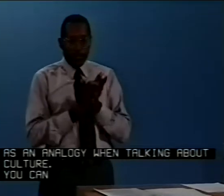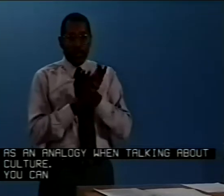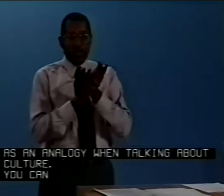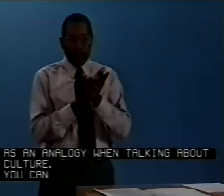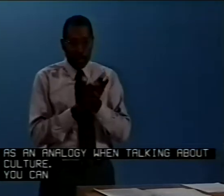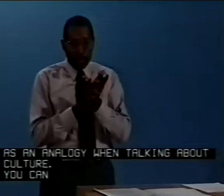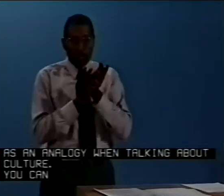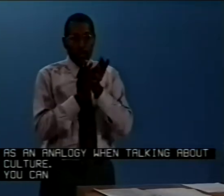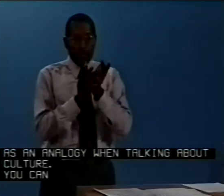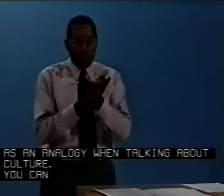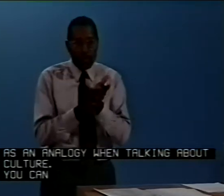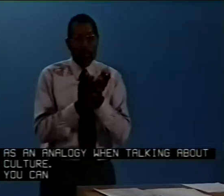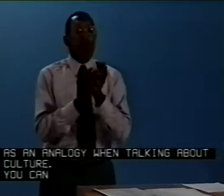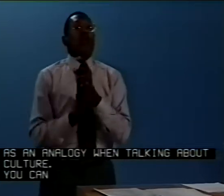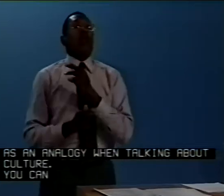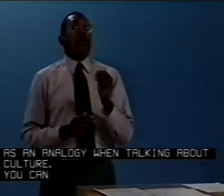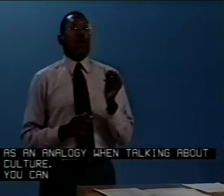a ship sailing along,